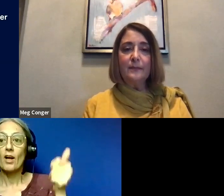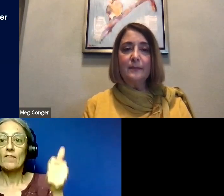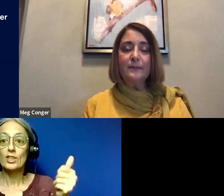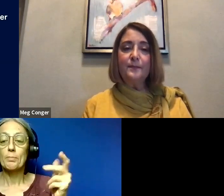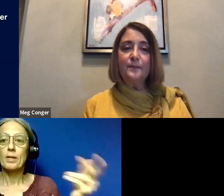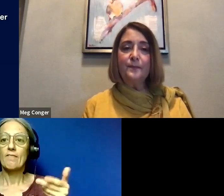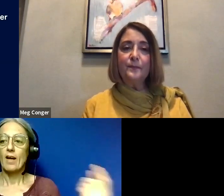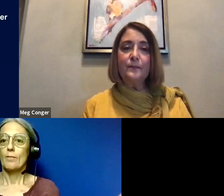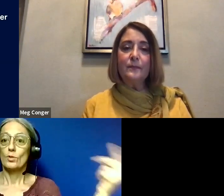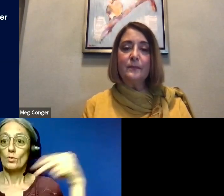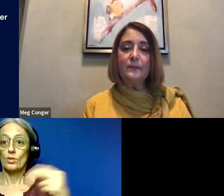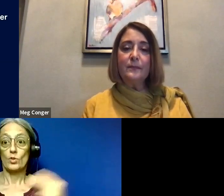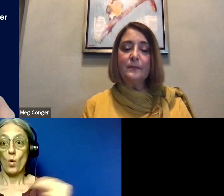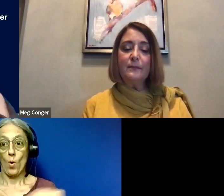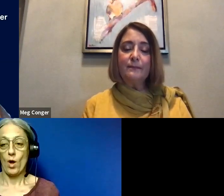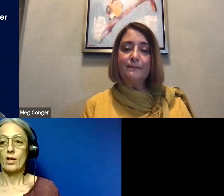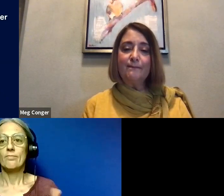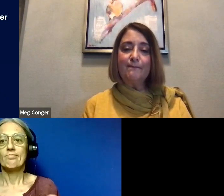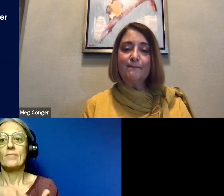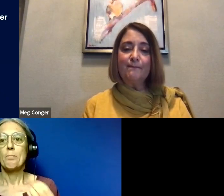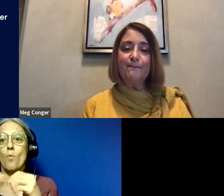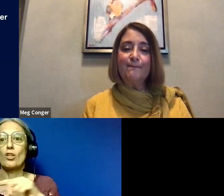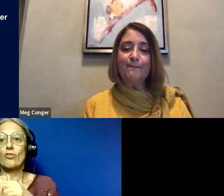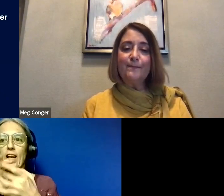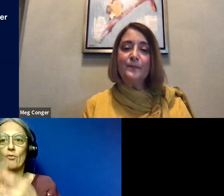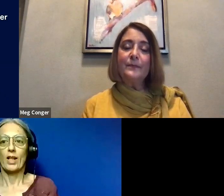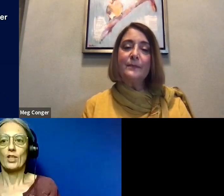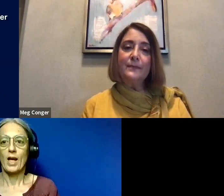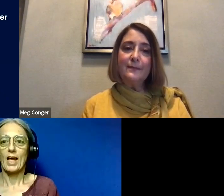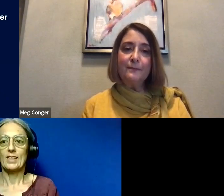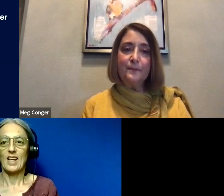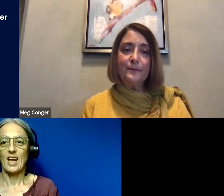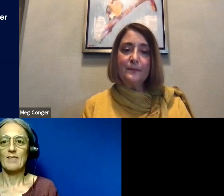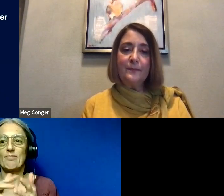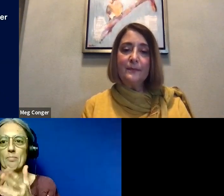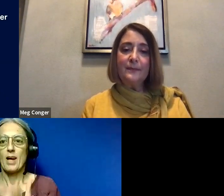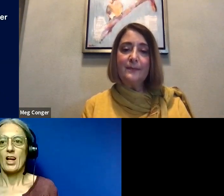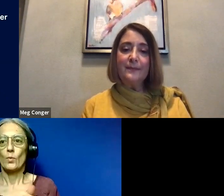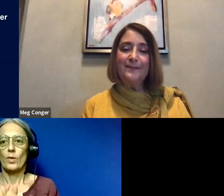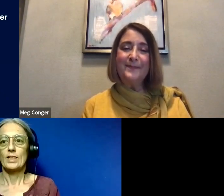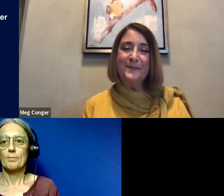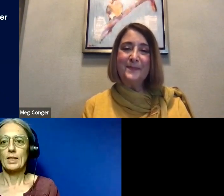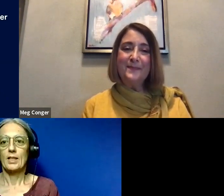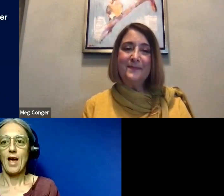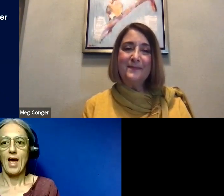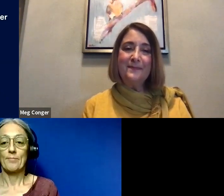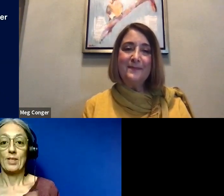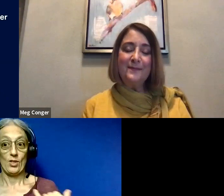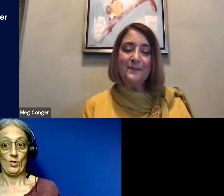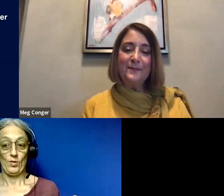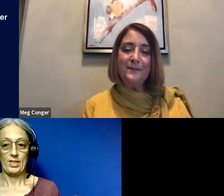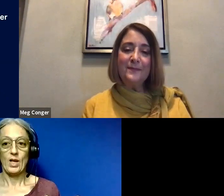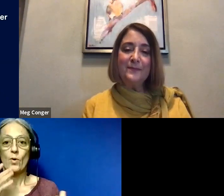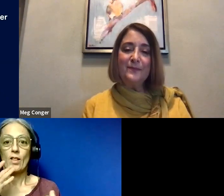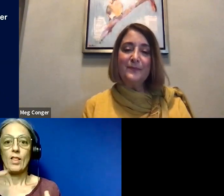additional training on the Americans with Disabilities Act. Today, we are lucky enough to have